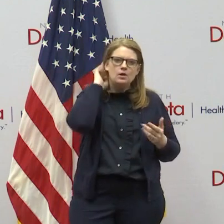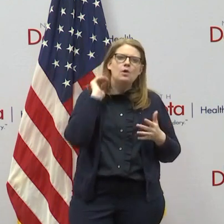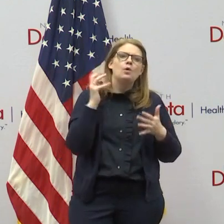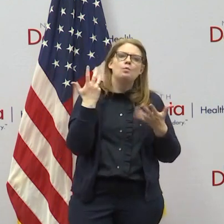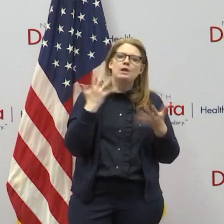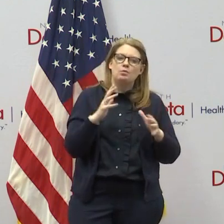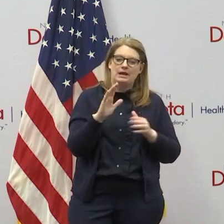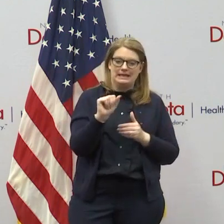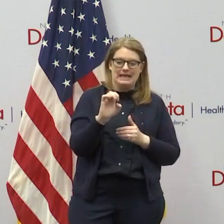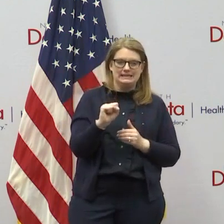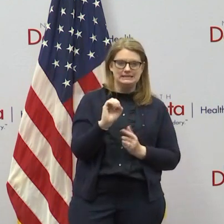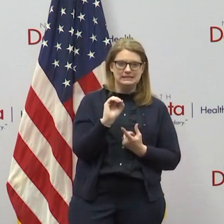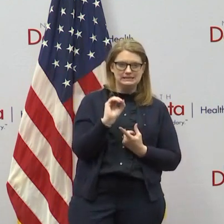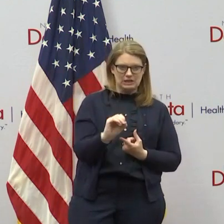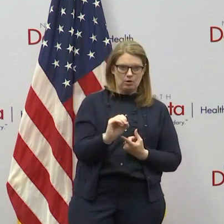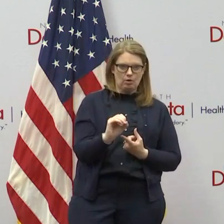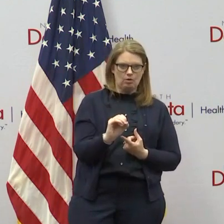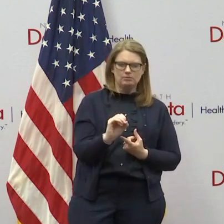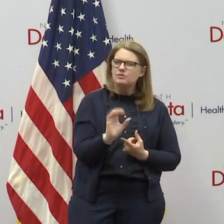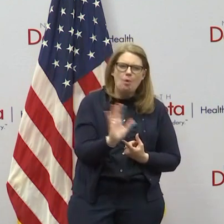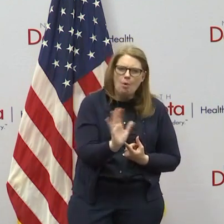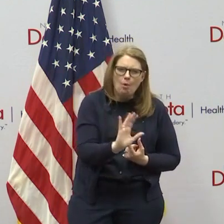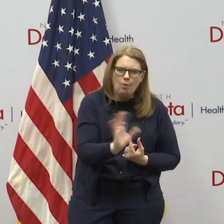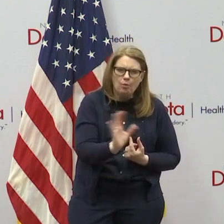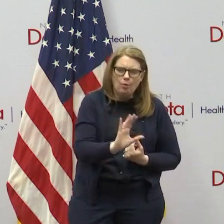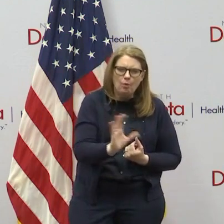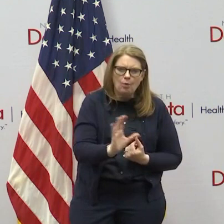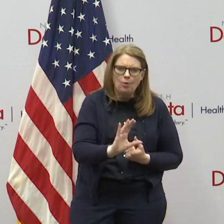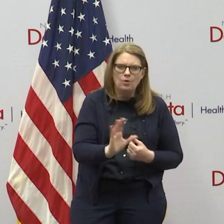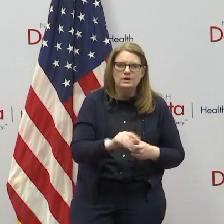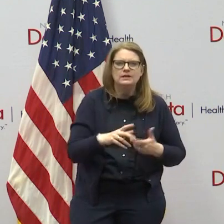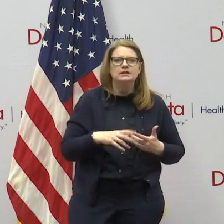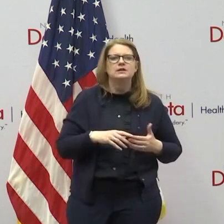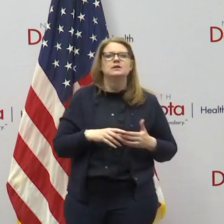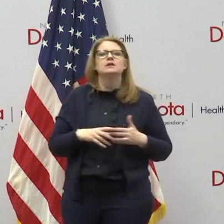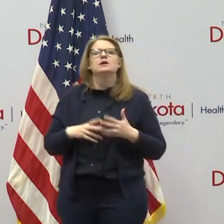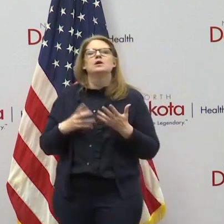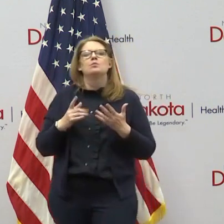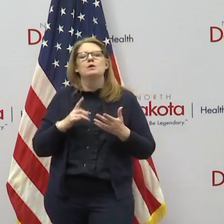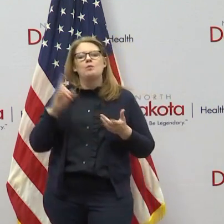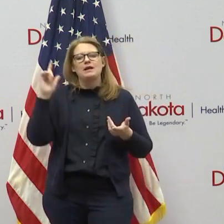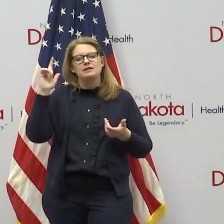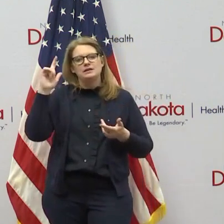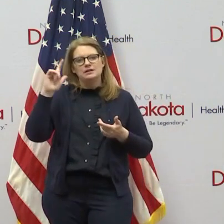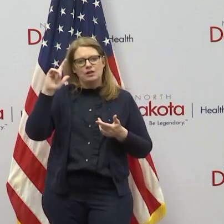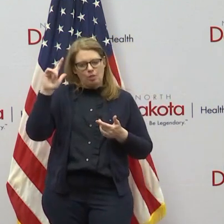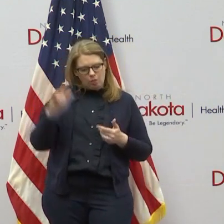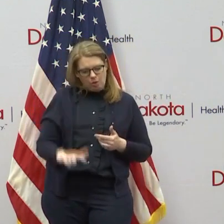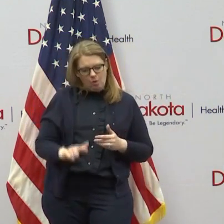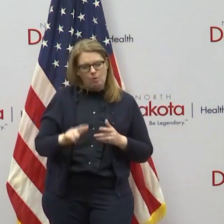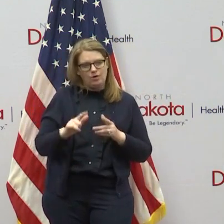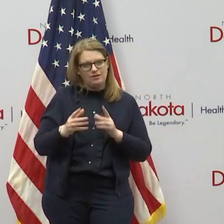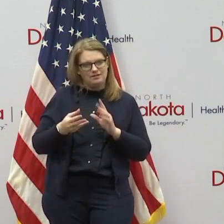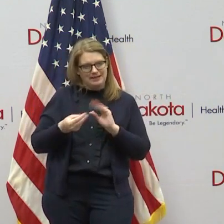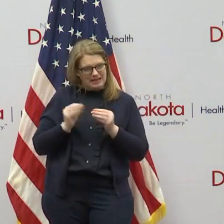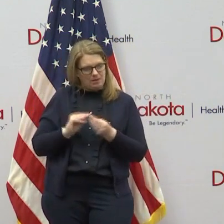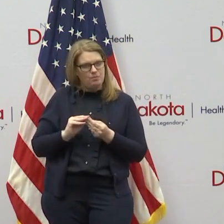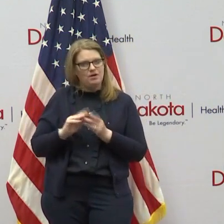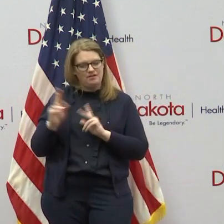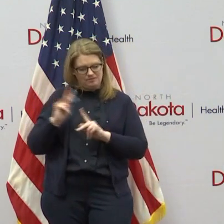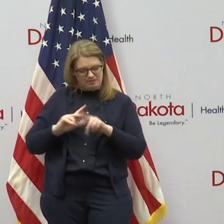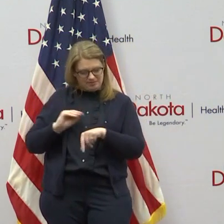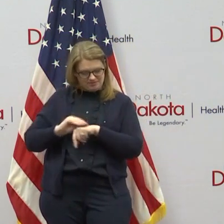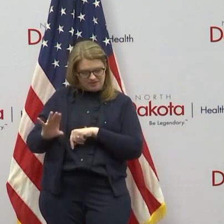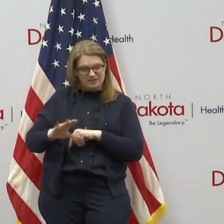It was trying about how do we have the fewest number of people that pass away from this, which means protecting our most vulnerable, and it